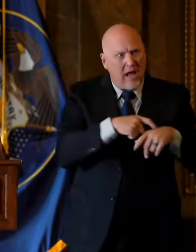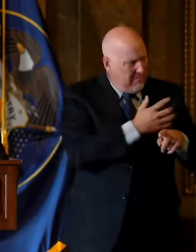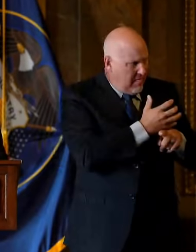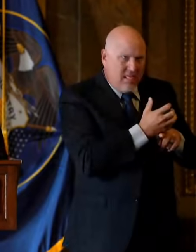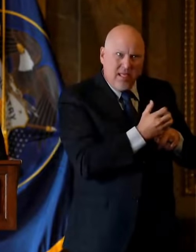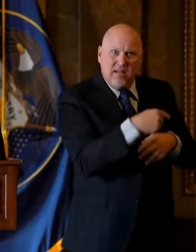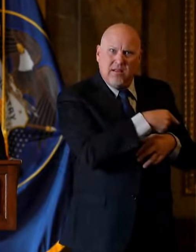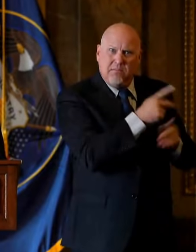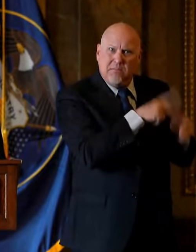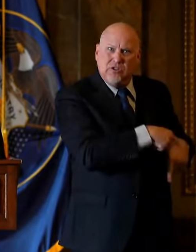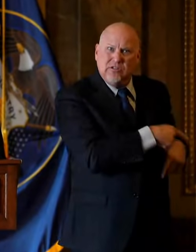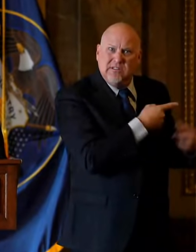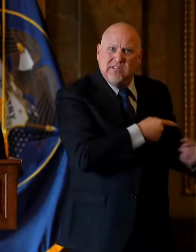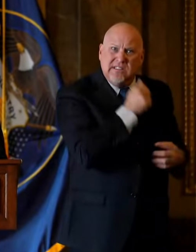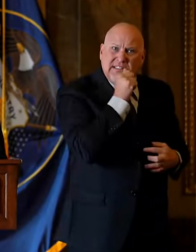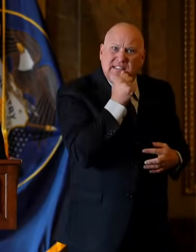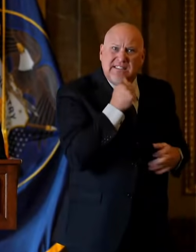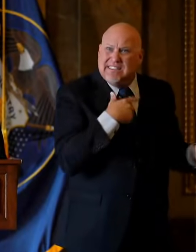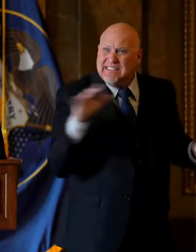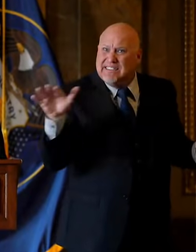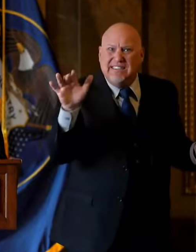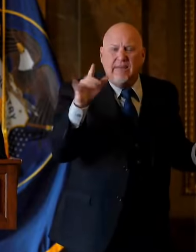with this. No one is okay with this.